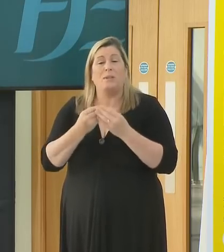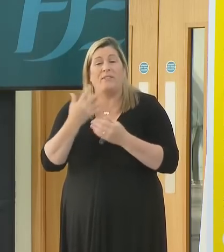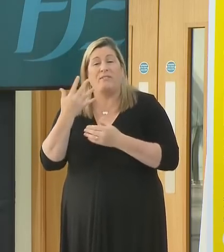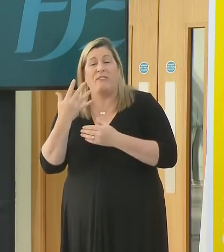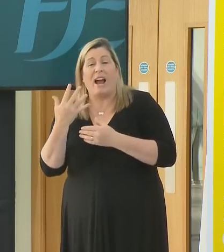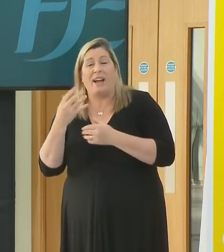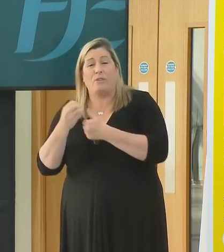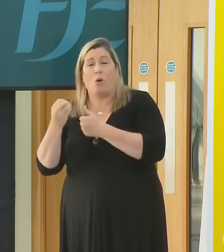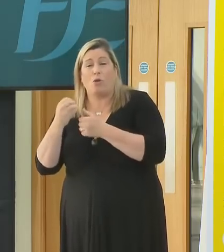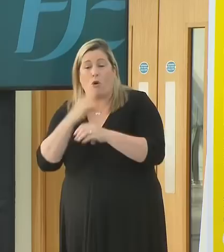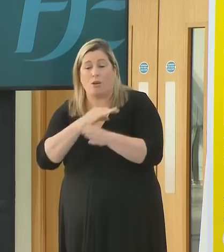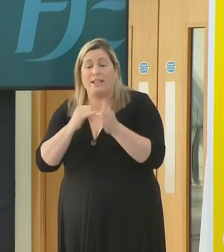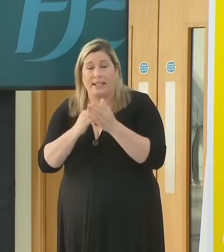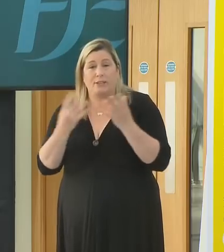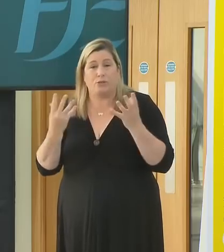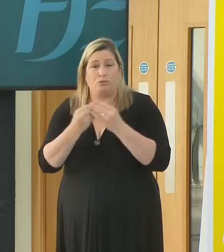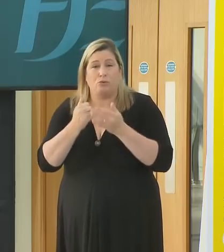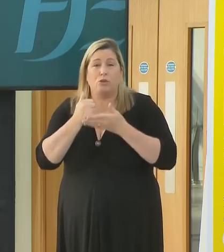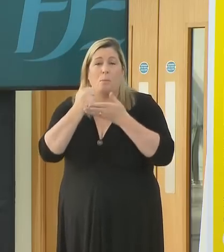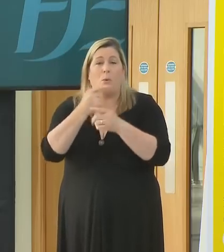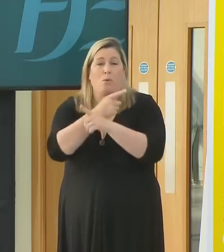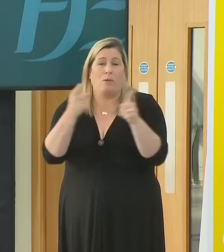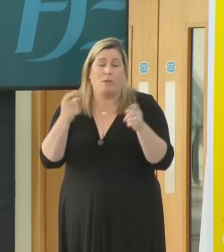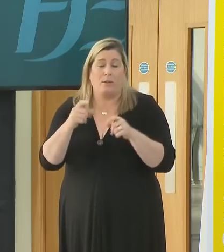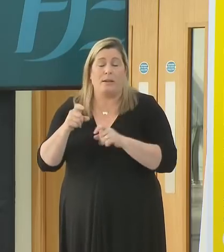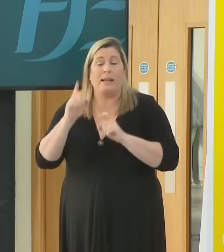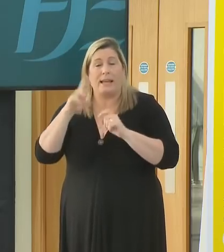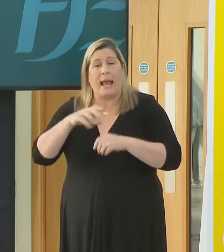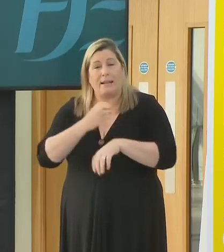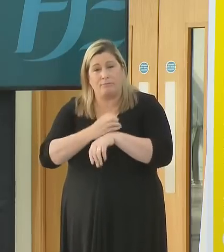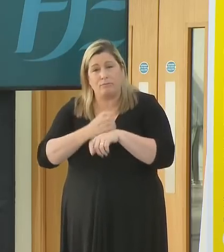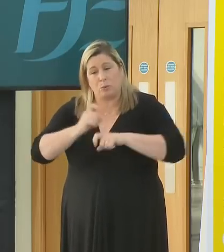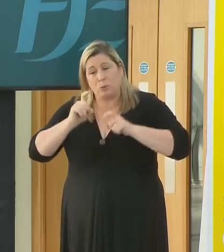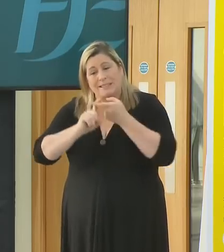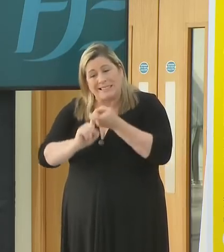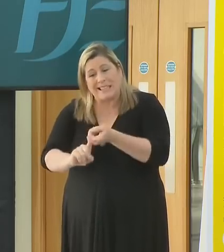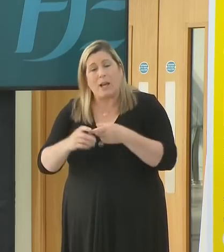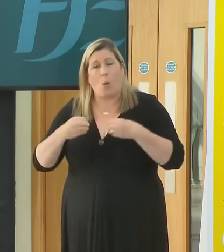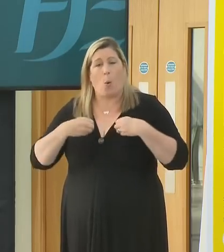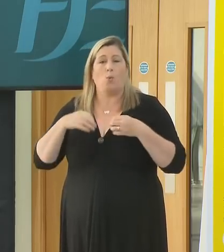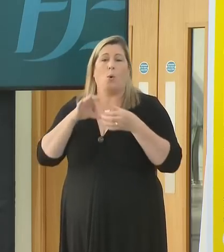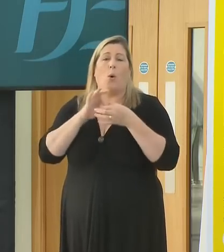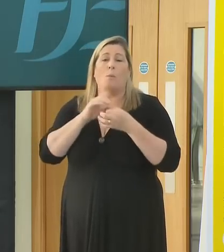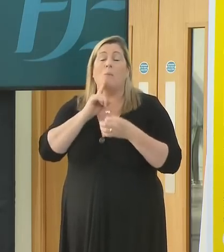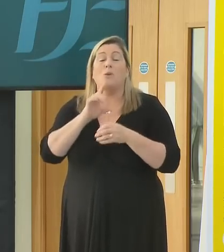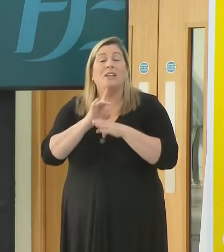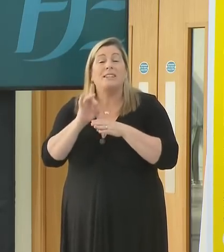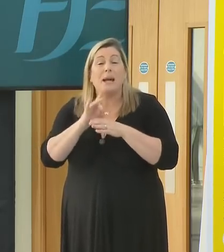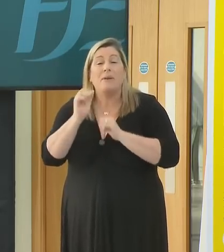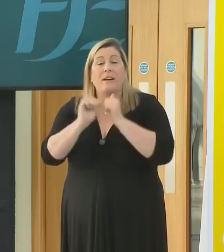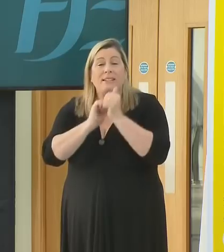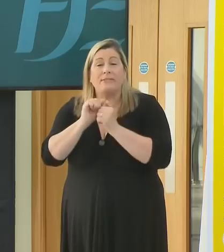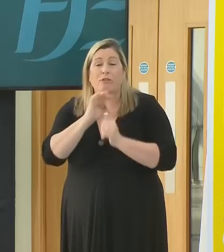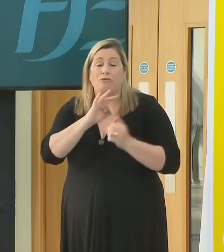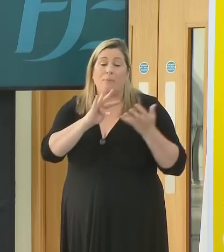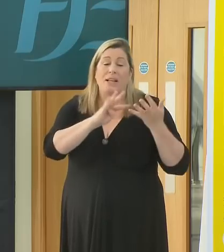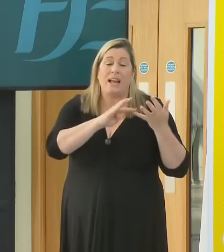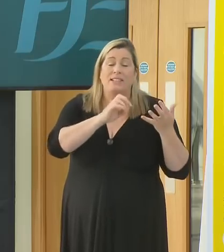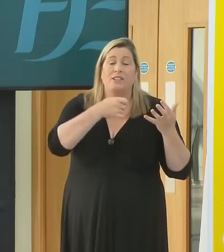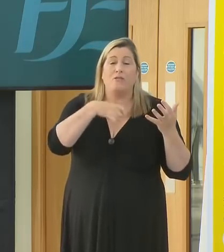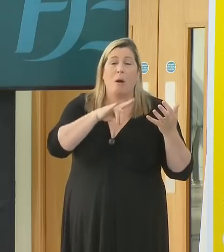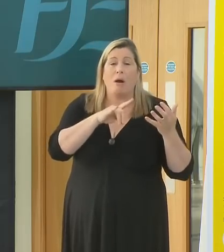people and support them to remain at home. But just as an example of the type of activity that's going on, between the 9th of March and the 24th of